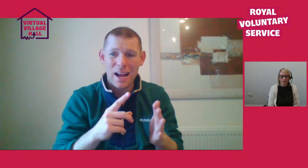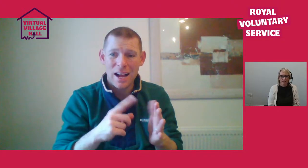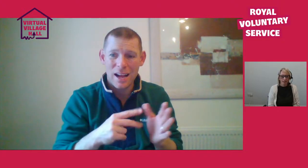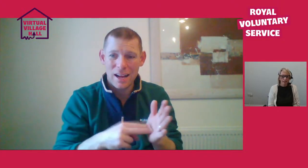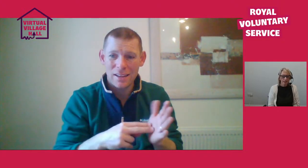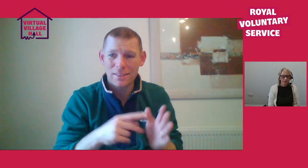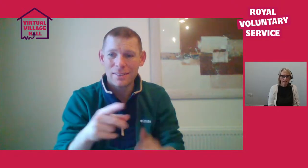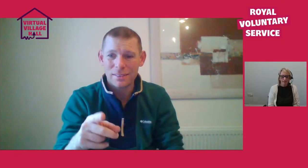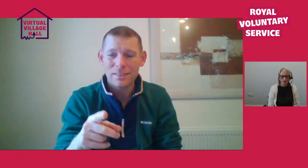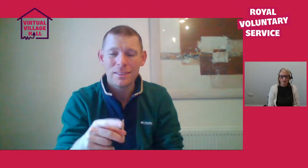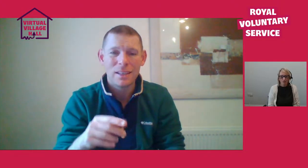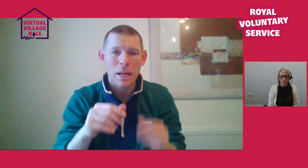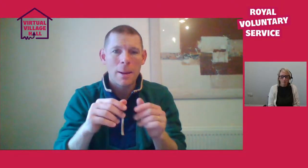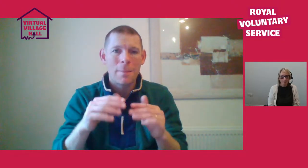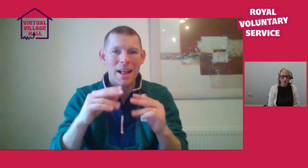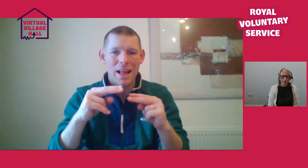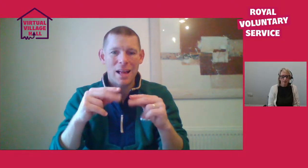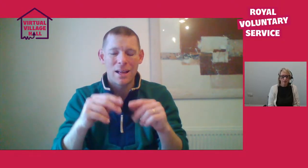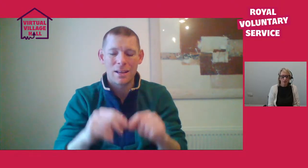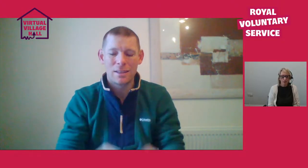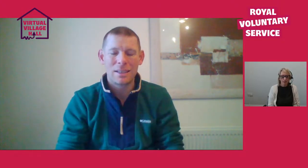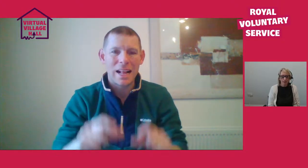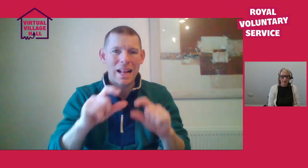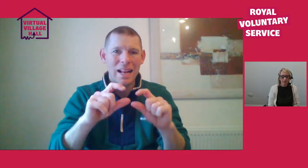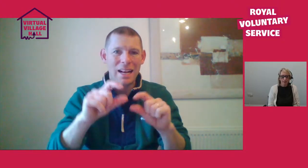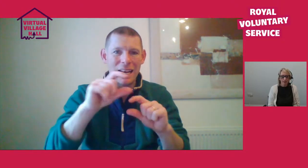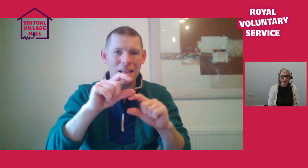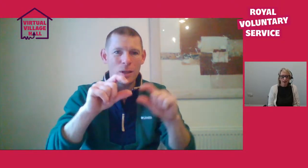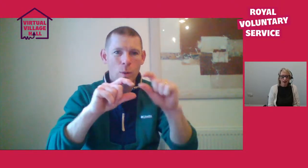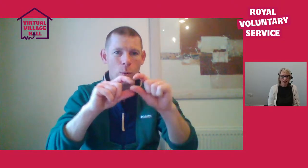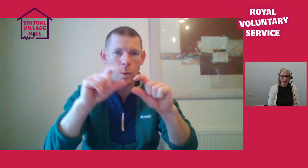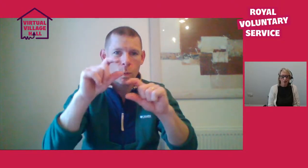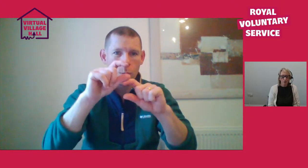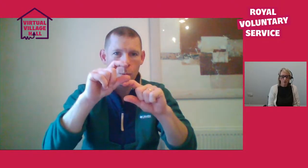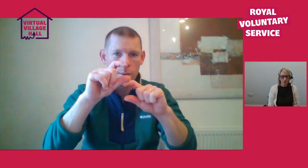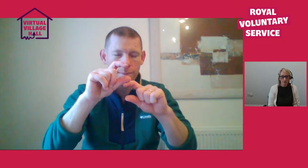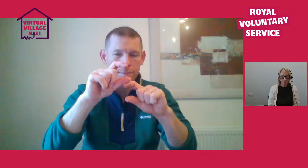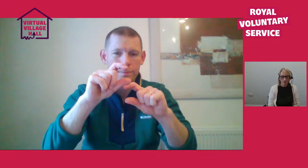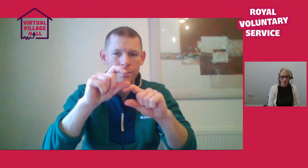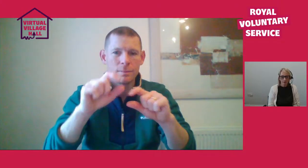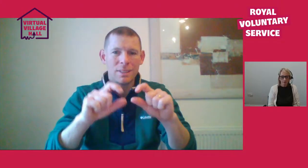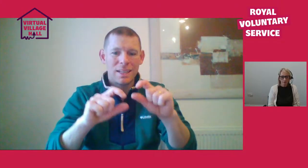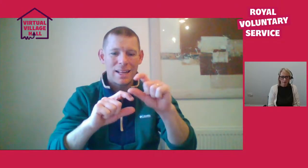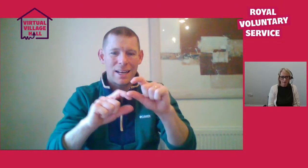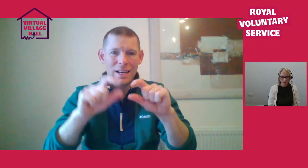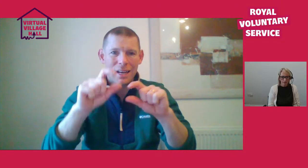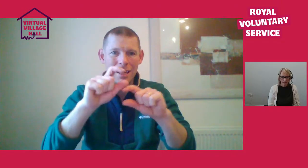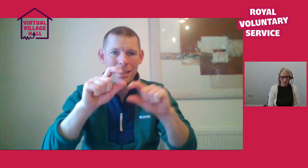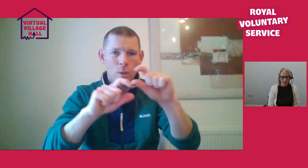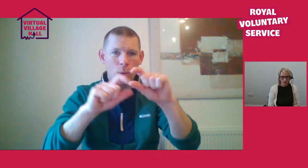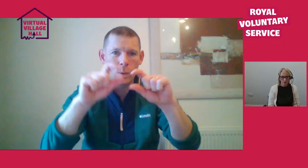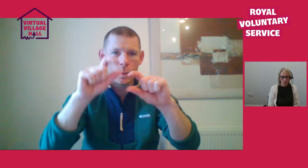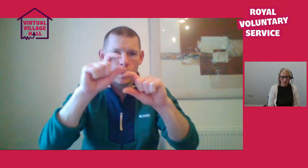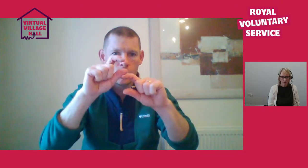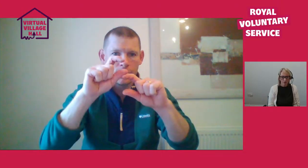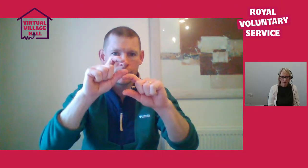And Kellyanne has got some hobbies here. She likes Lego.